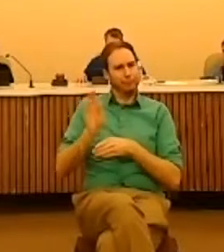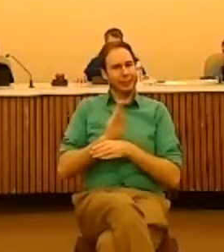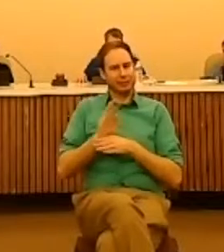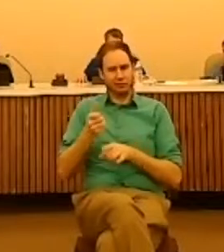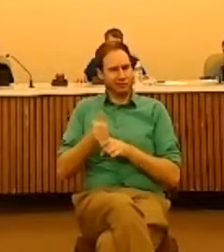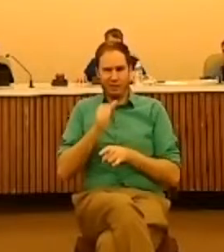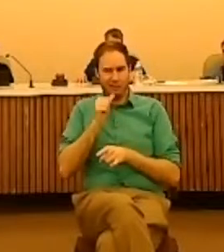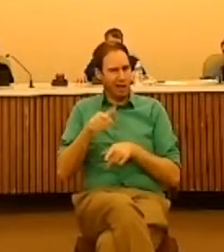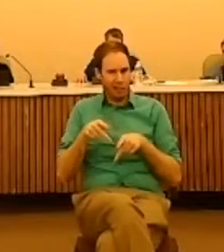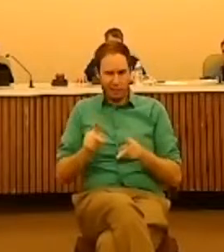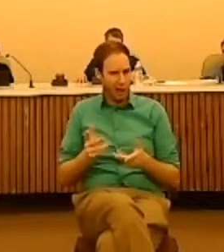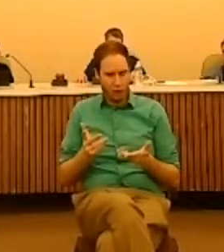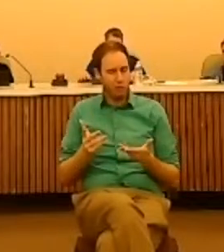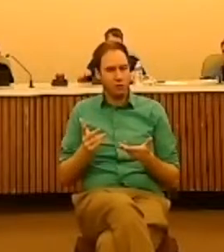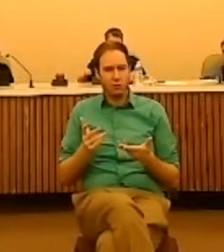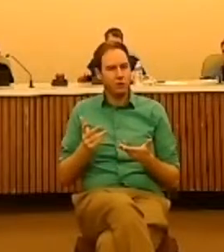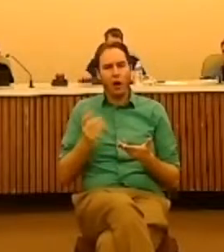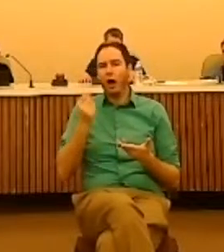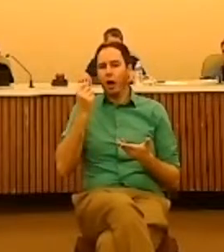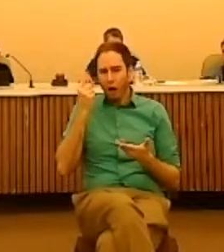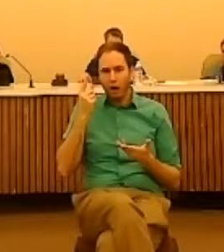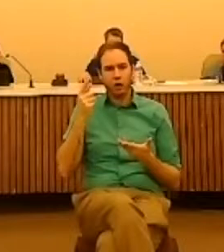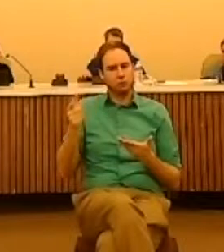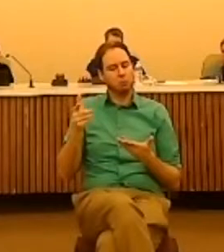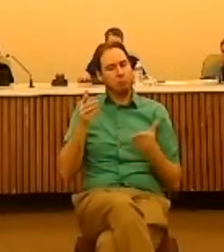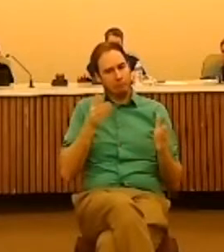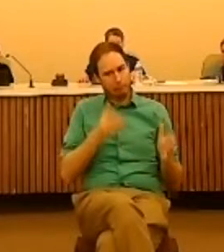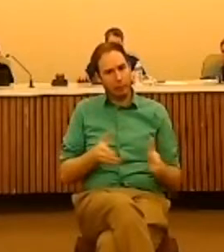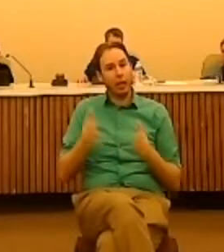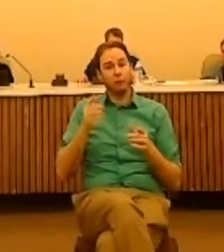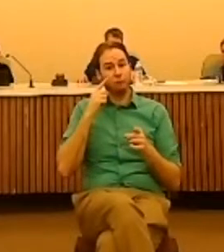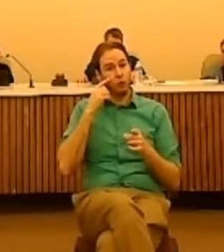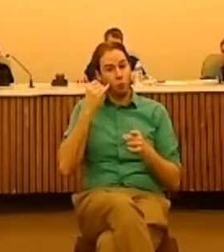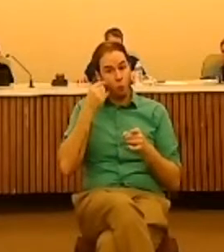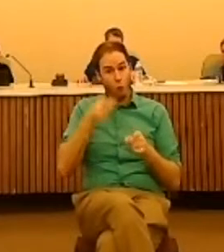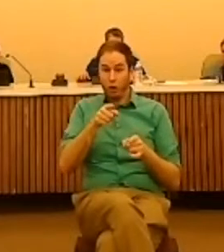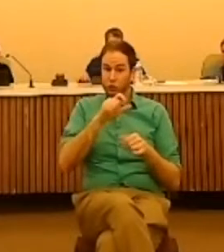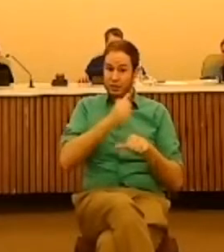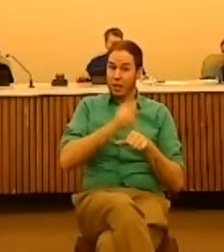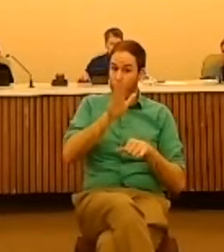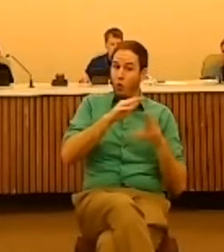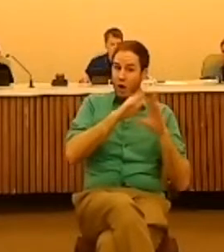because it's not zoned for that. But from the get-go, from when your houses were built,